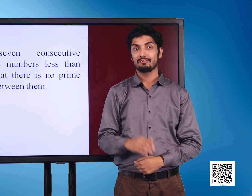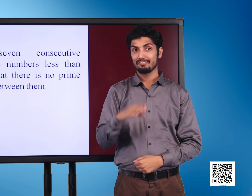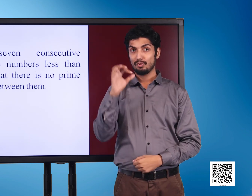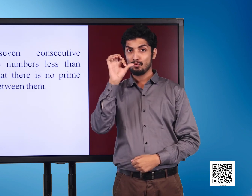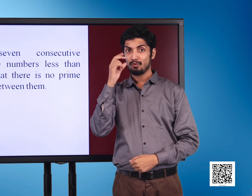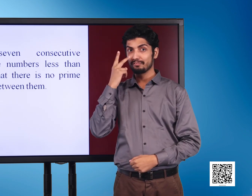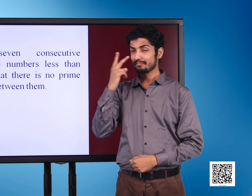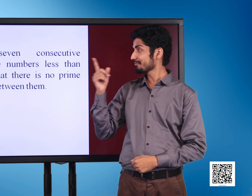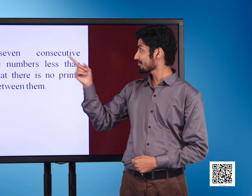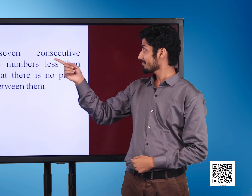9.